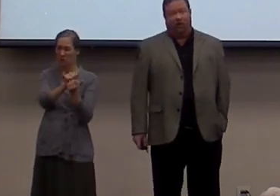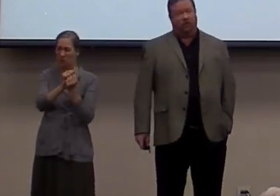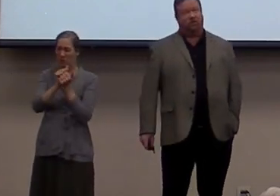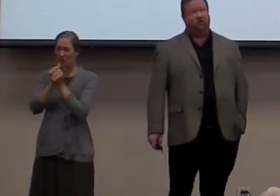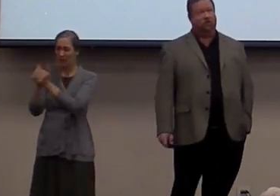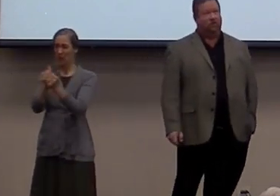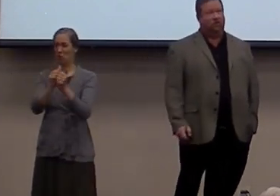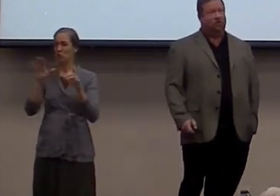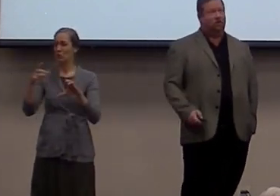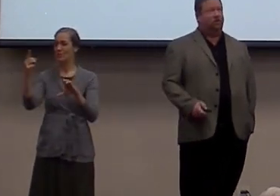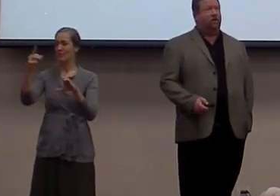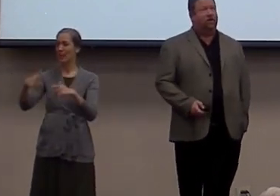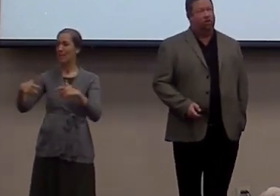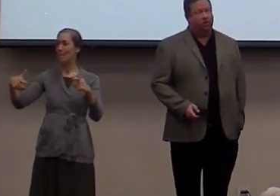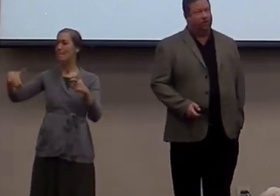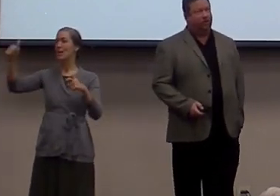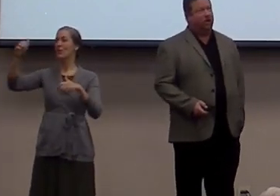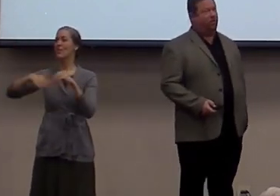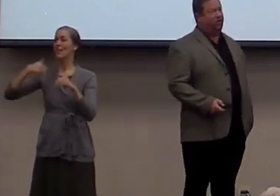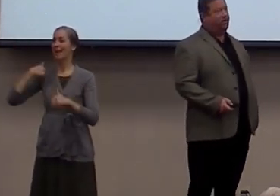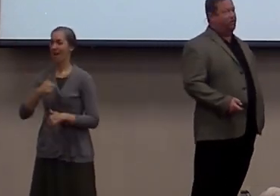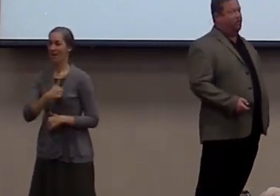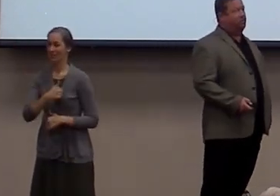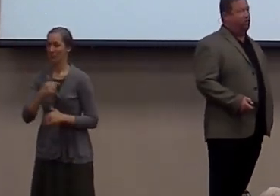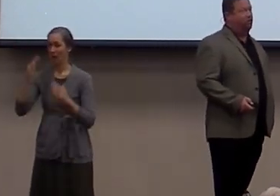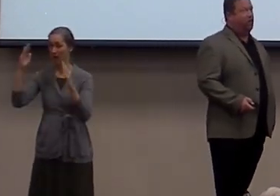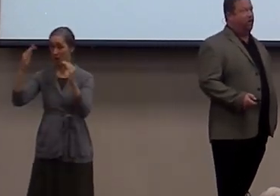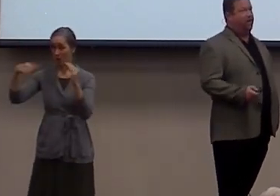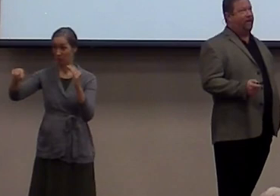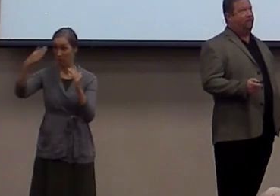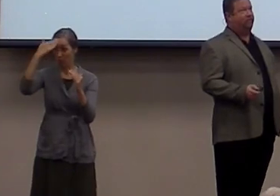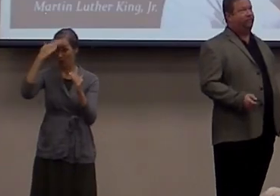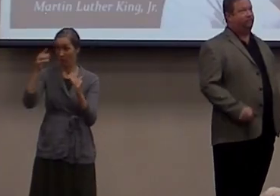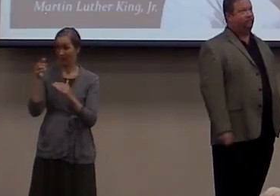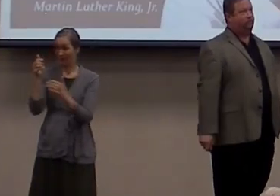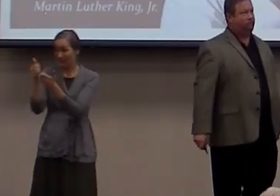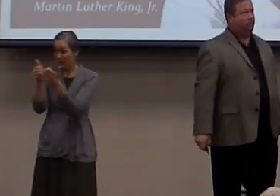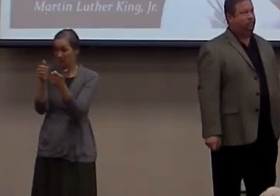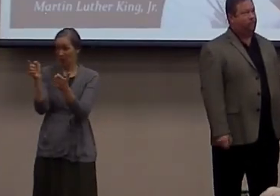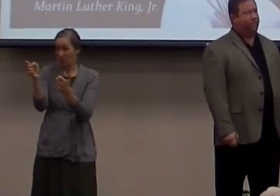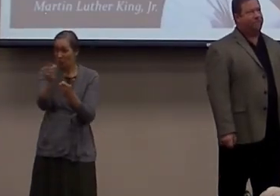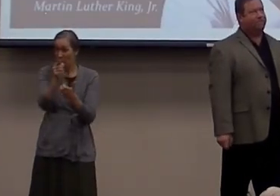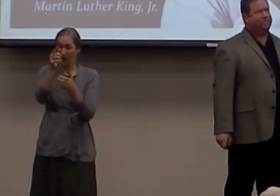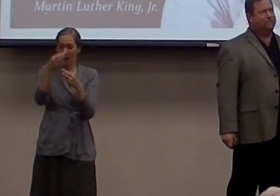bigger than us. And I hope that you know that you're an important part of that.